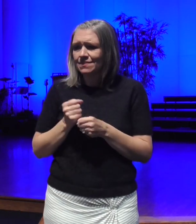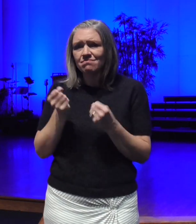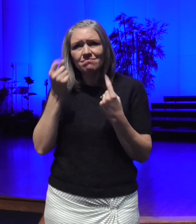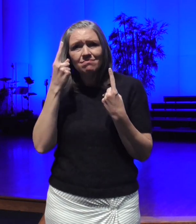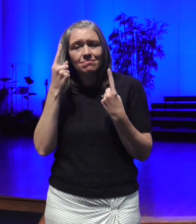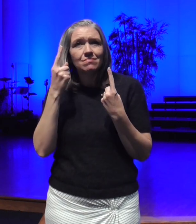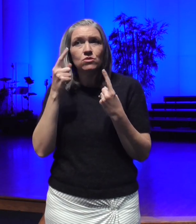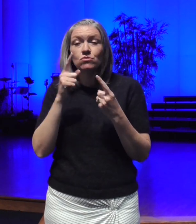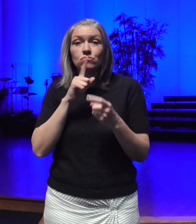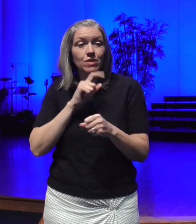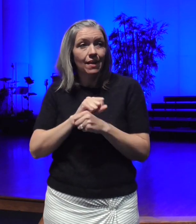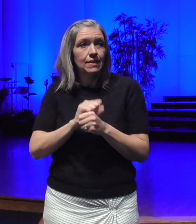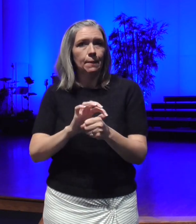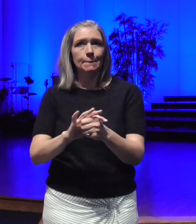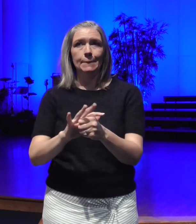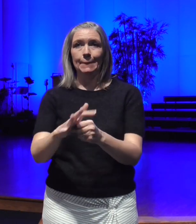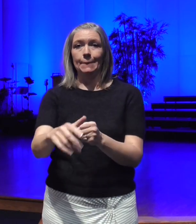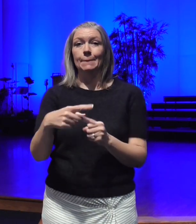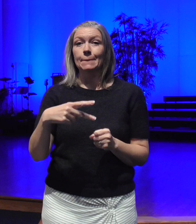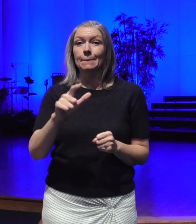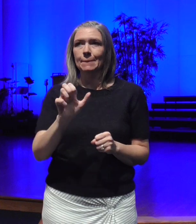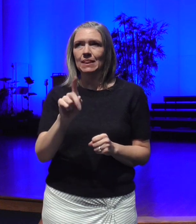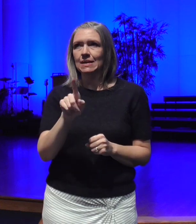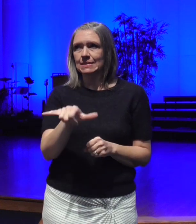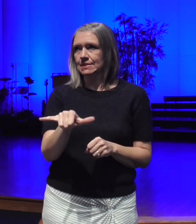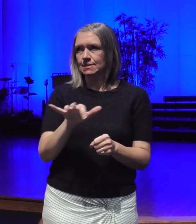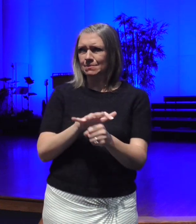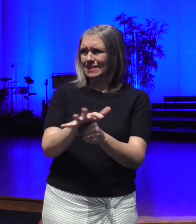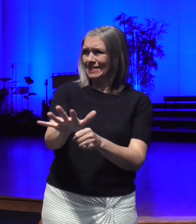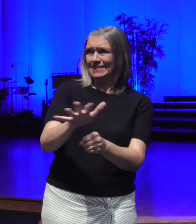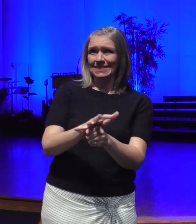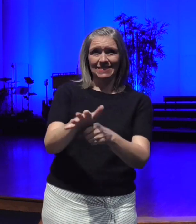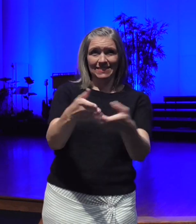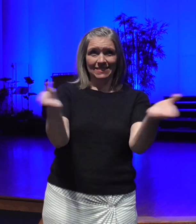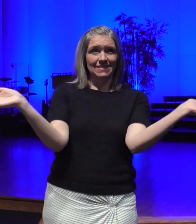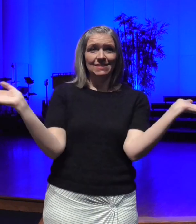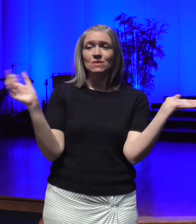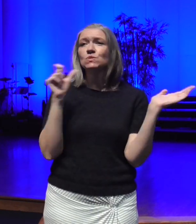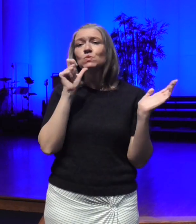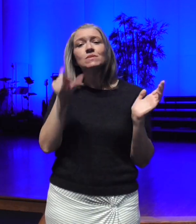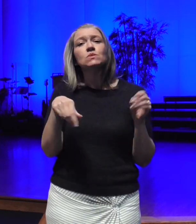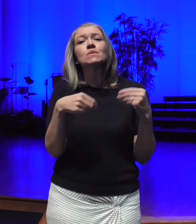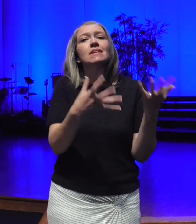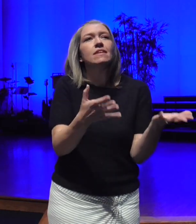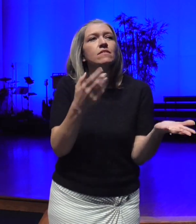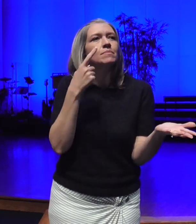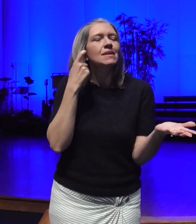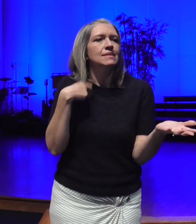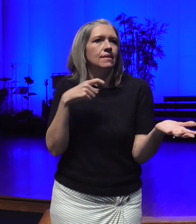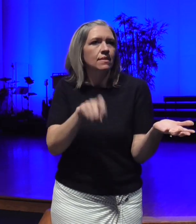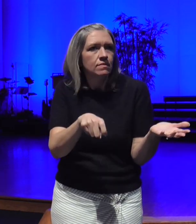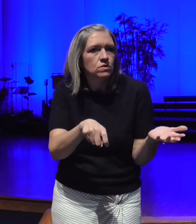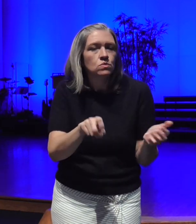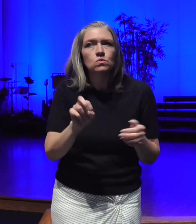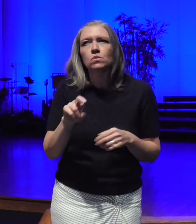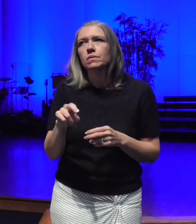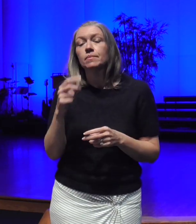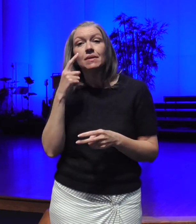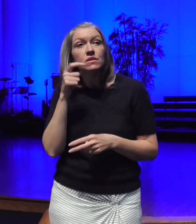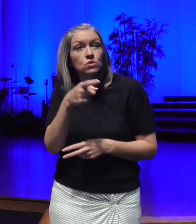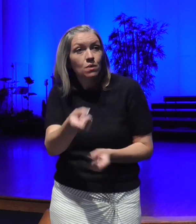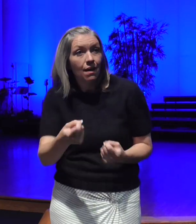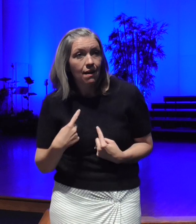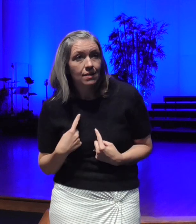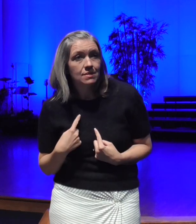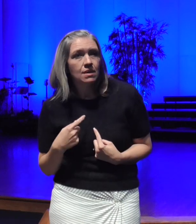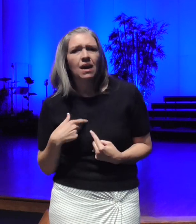plenty. I don't need to give out of obligation. I don't need to give just because you asked.